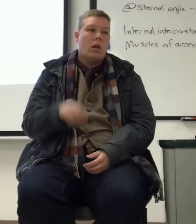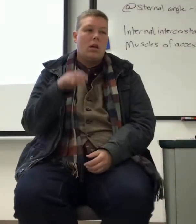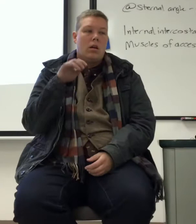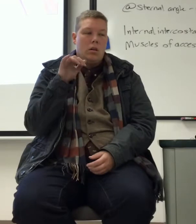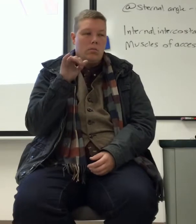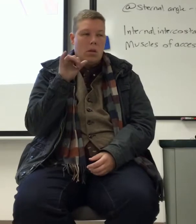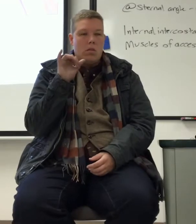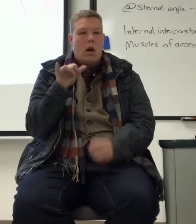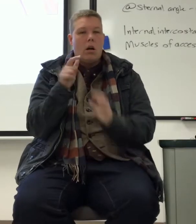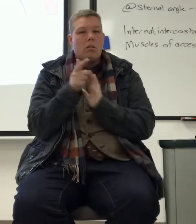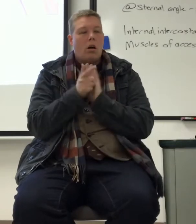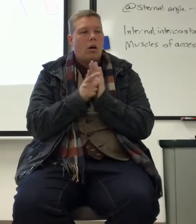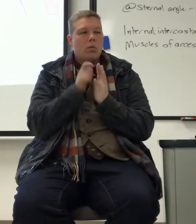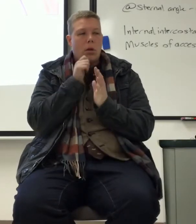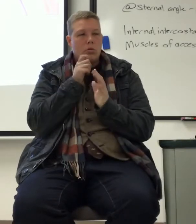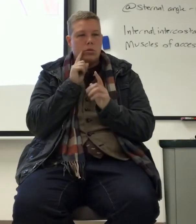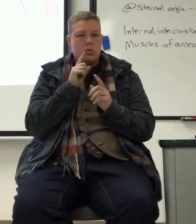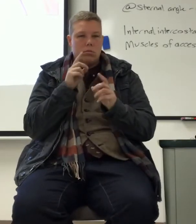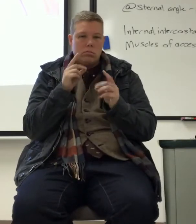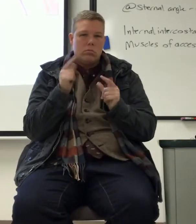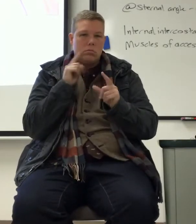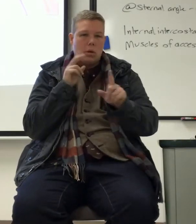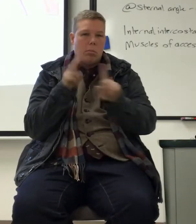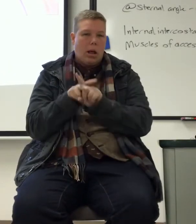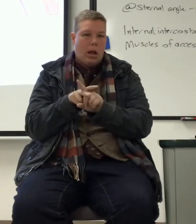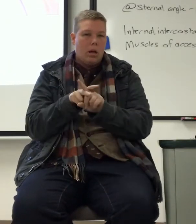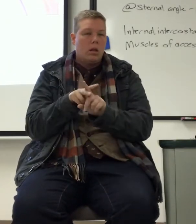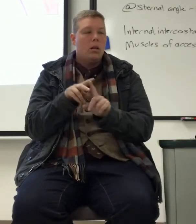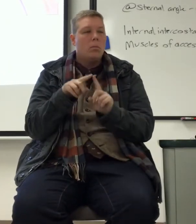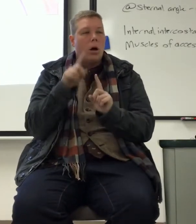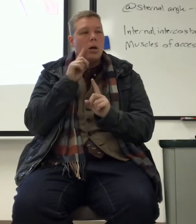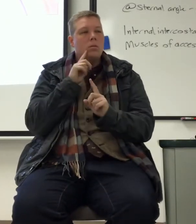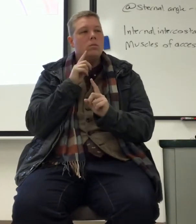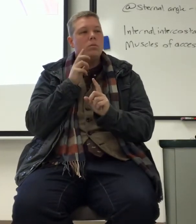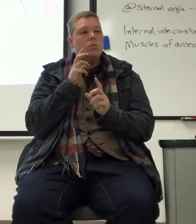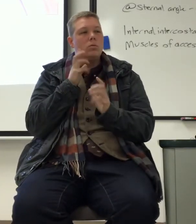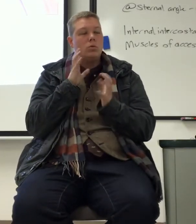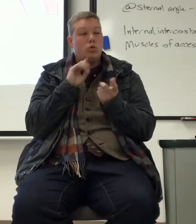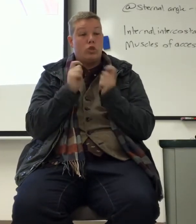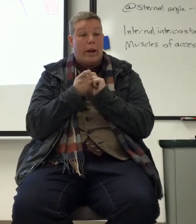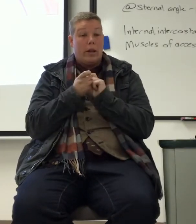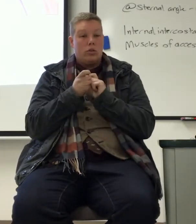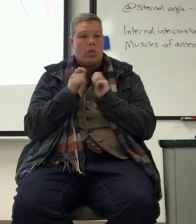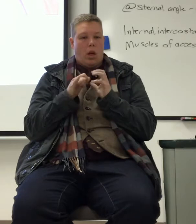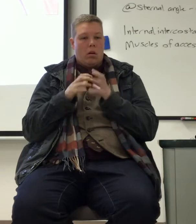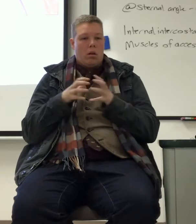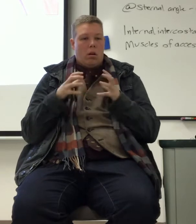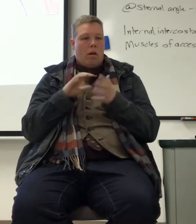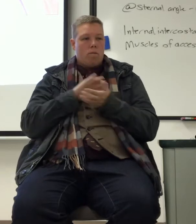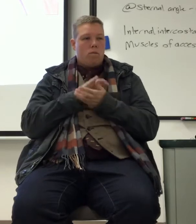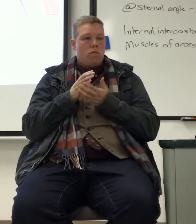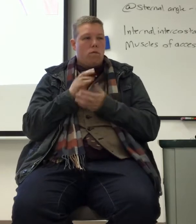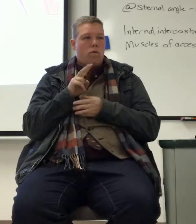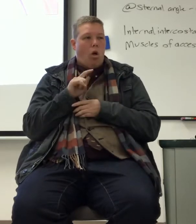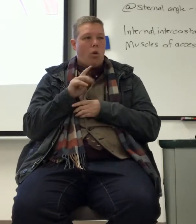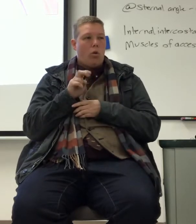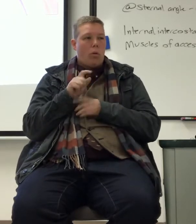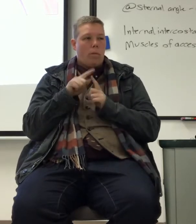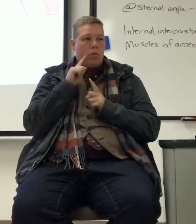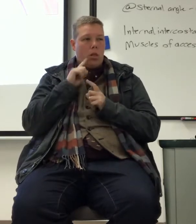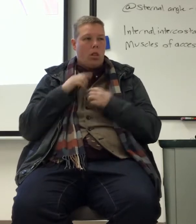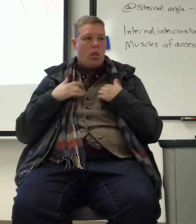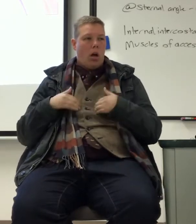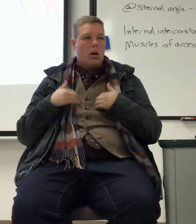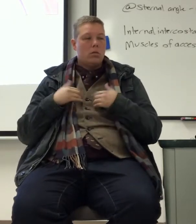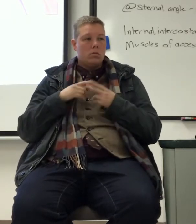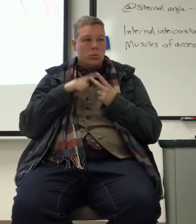change the volume of the lungs so you can create a gradient for air to flow in and out of the lungs. I think that much you do